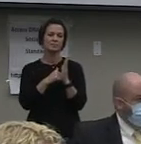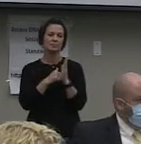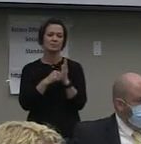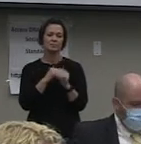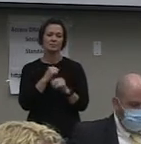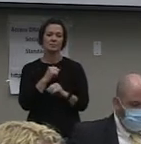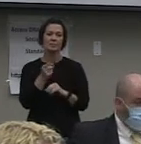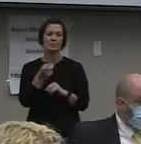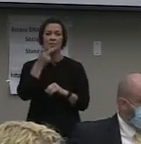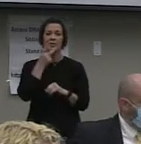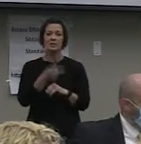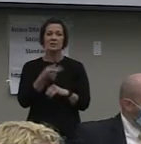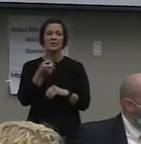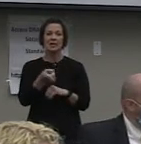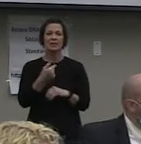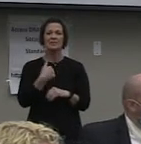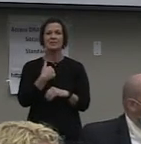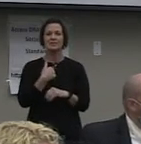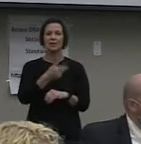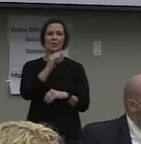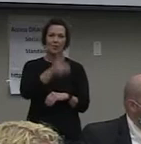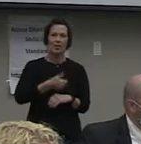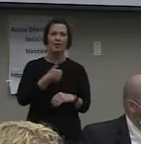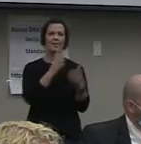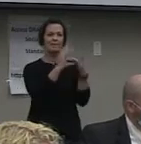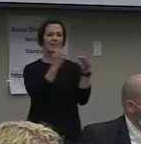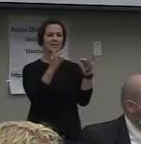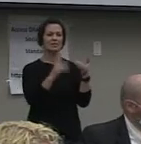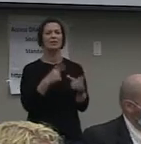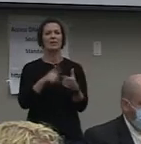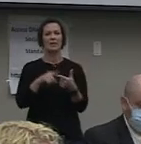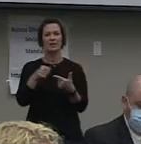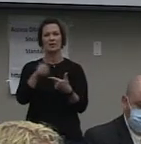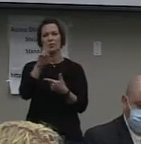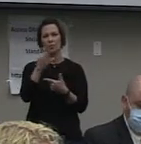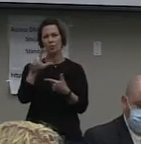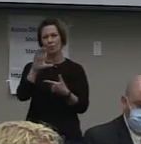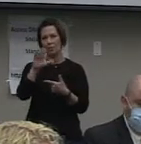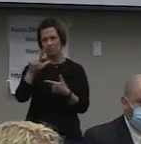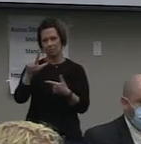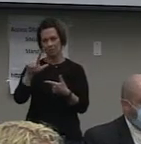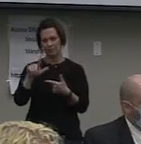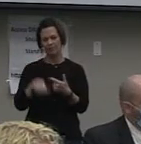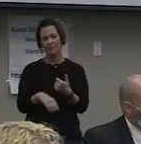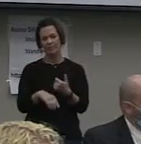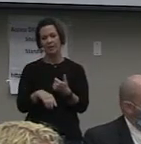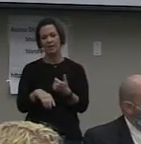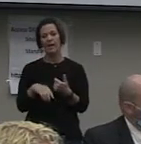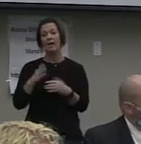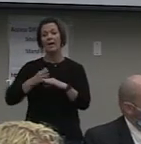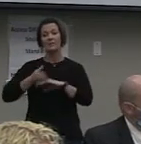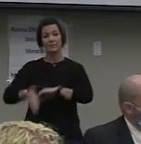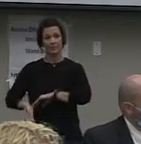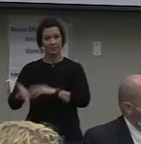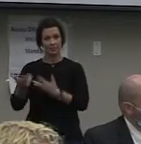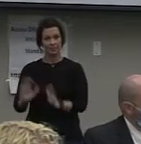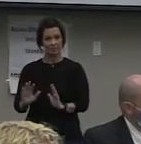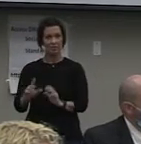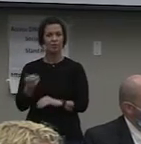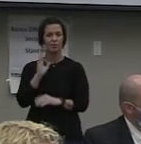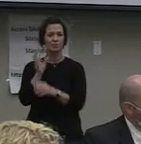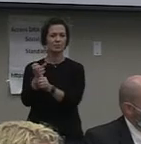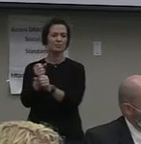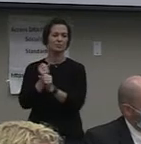you'll see that first we'll have a brief welcome message, then we'll call the roll of the committee. After that, we will receive